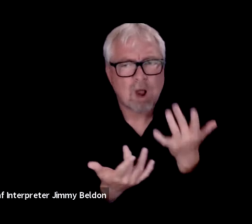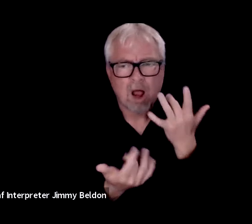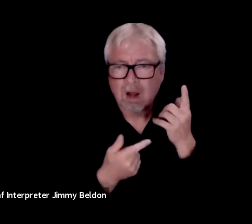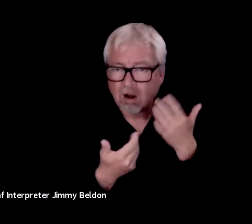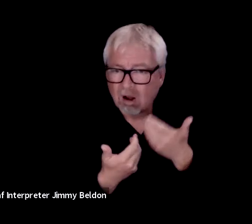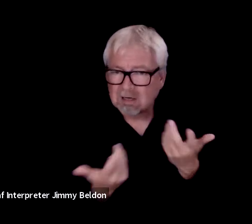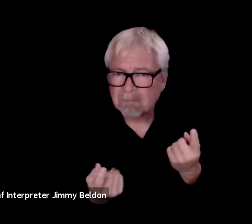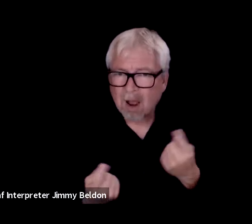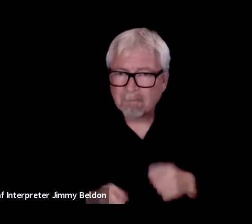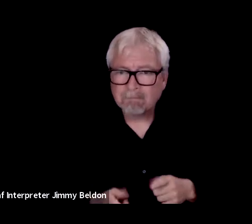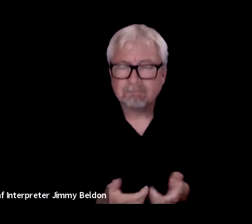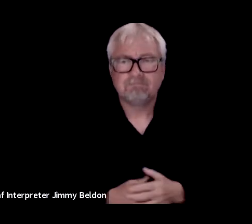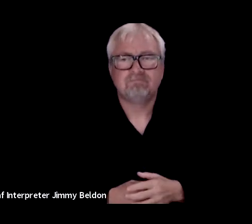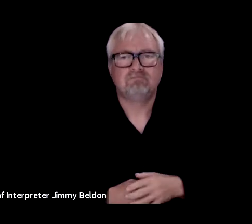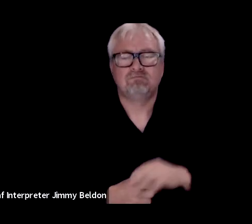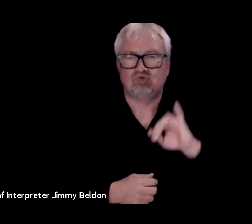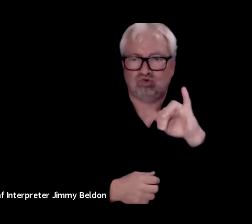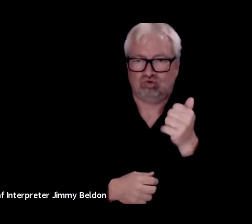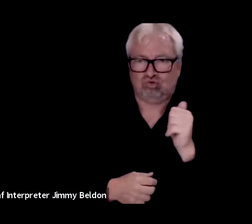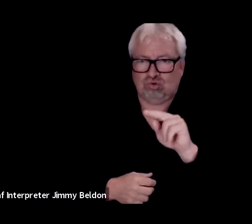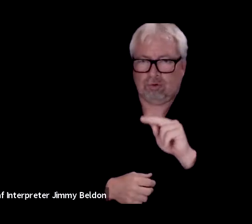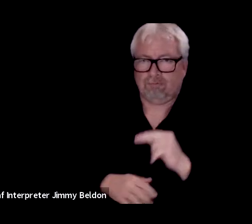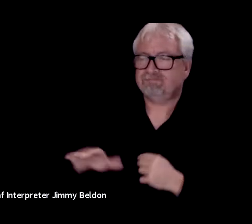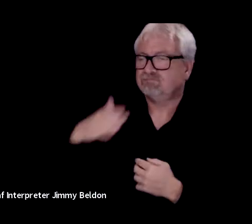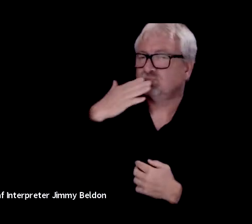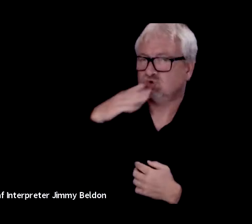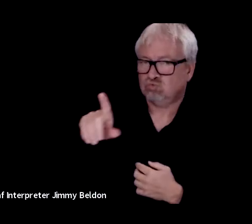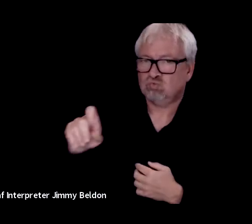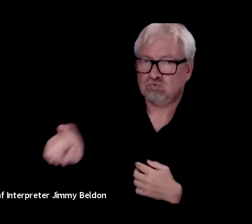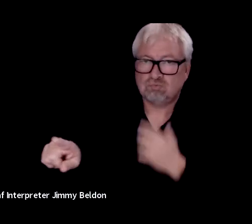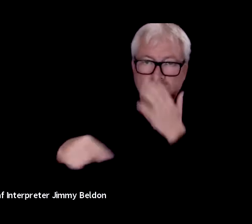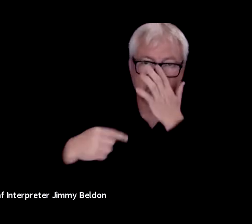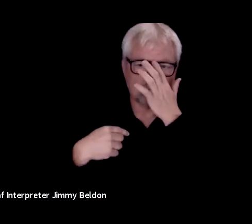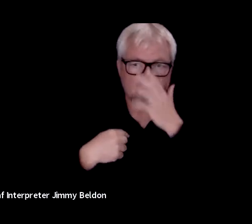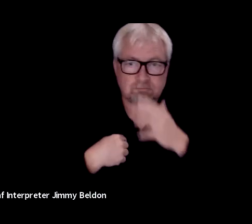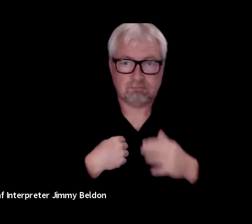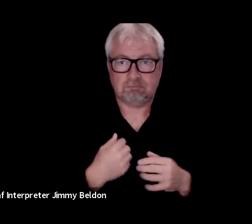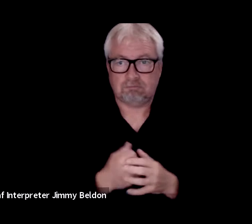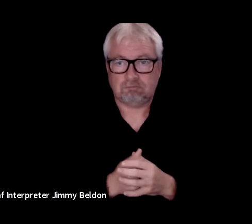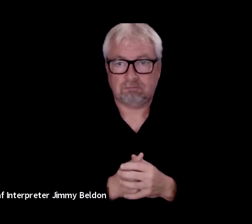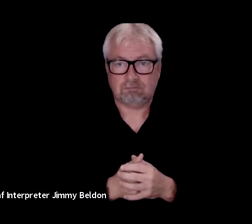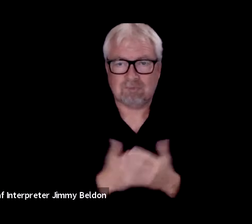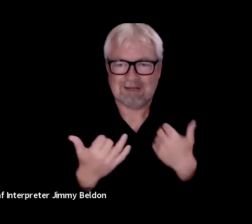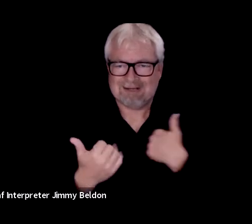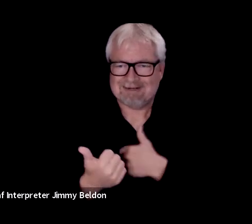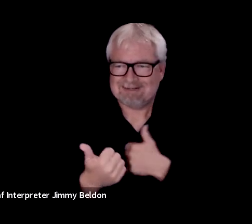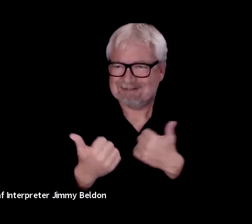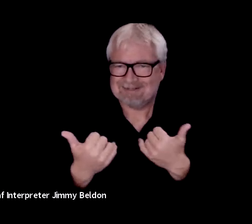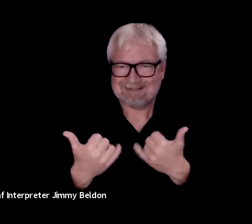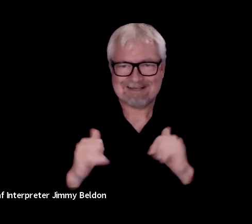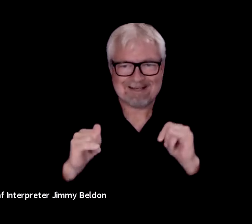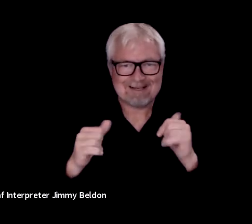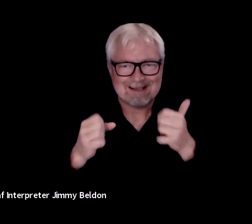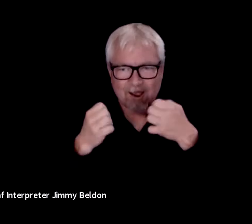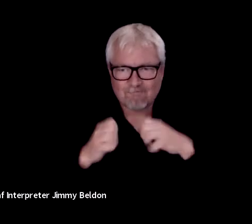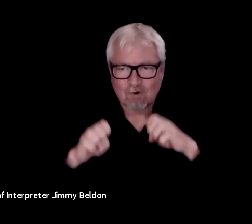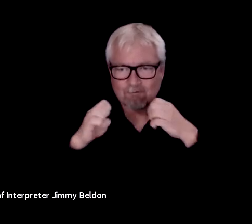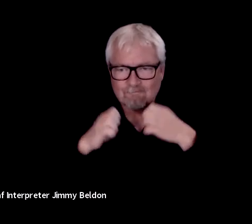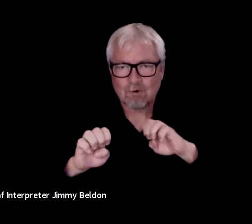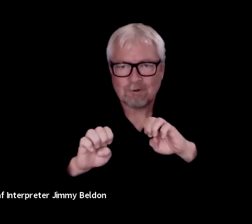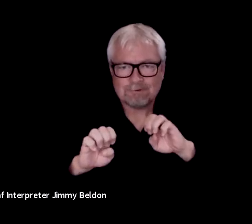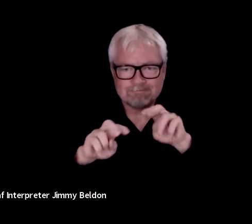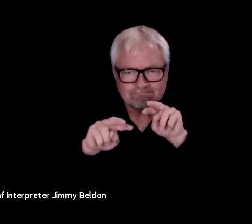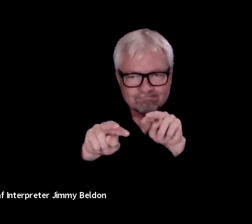is on making sure that we're getting all the data from cases where there are outbreaks and where